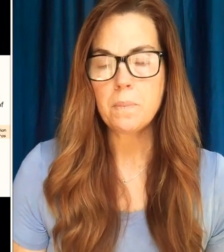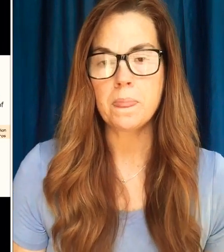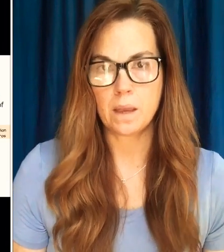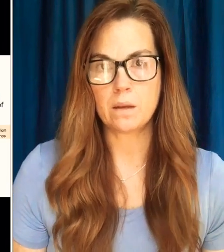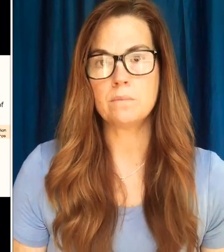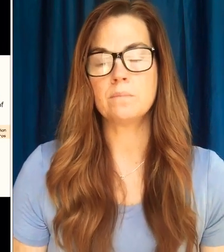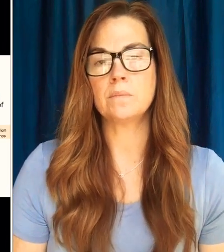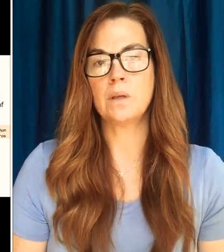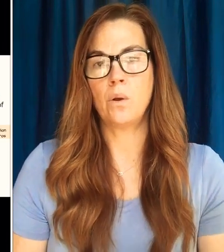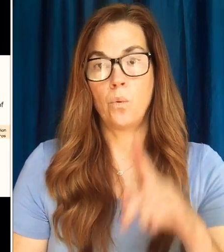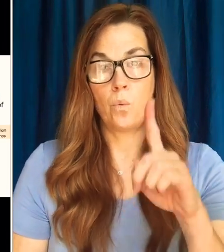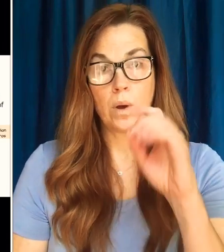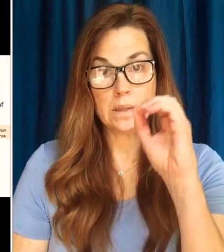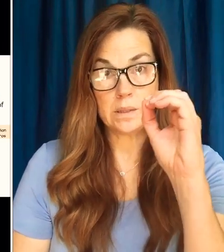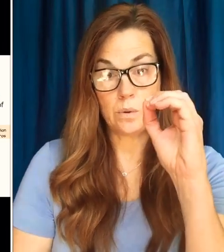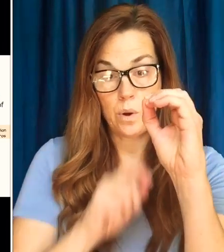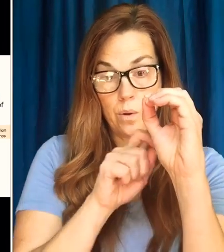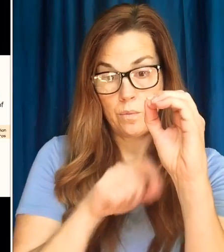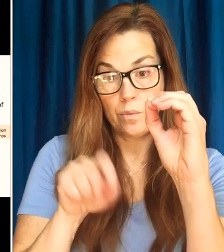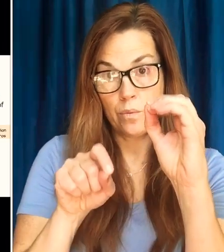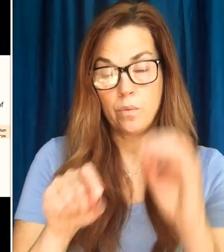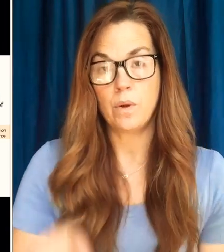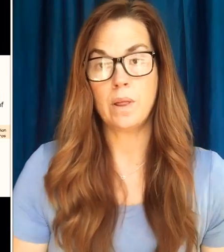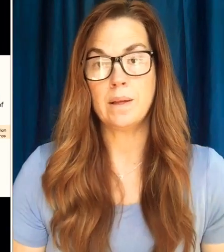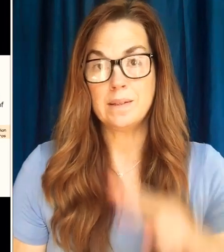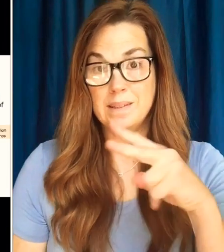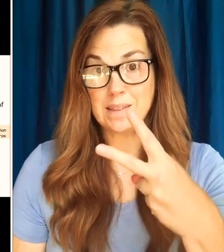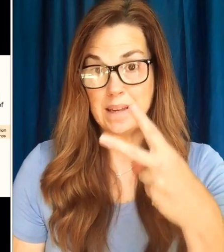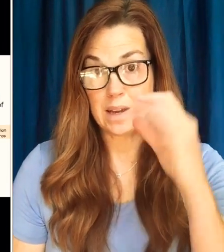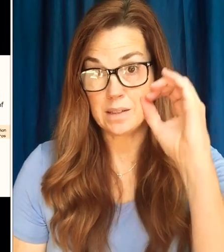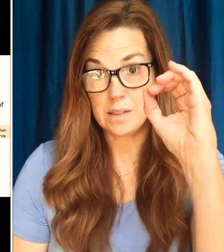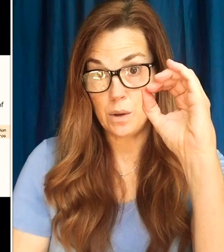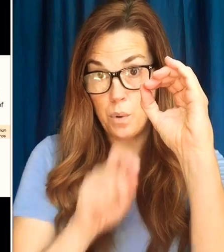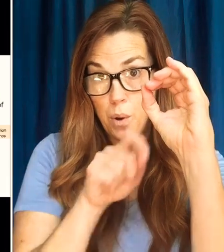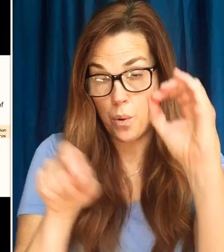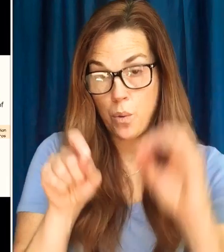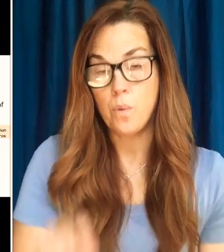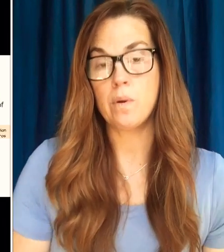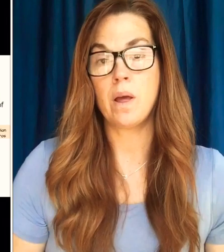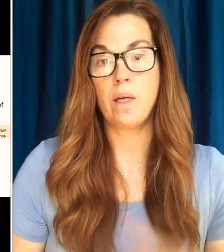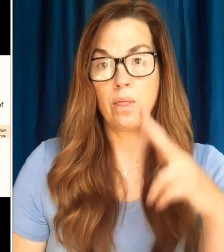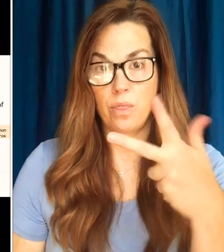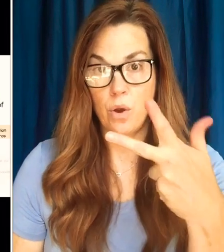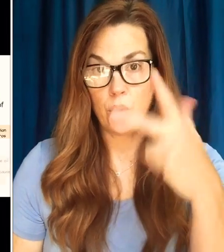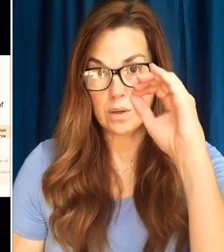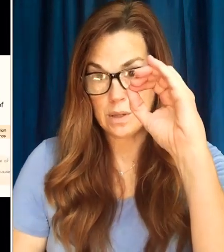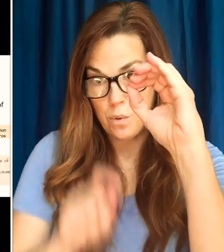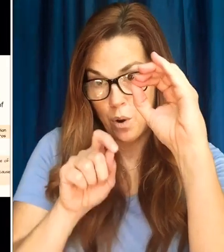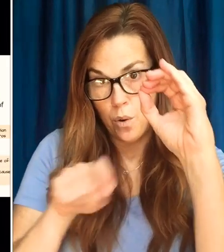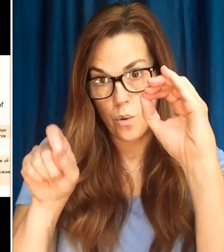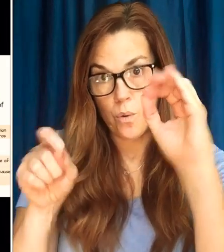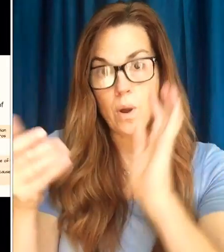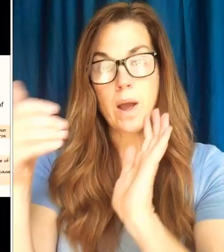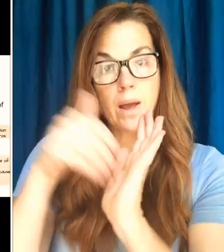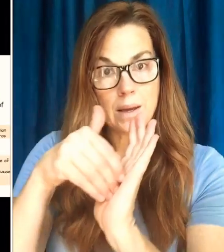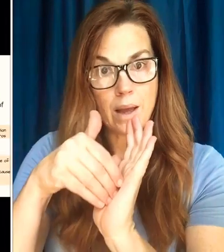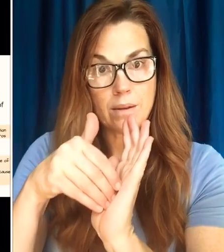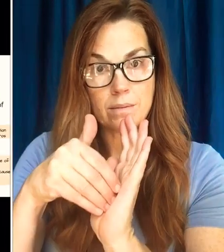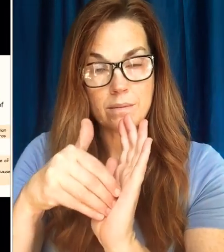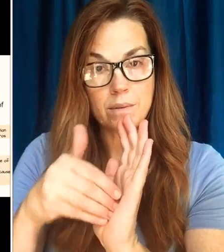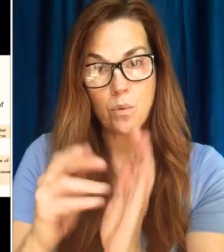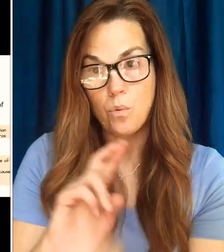The second 0, move to the right again. The third 0, move to the right again. I was moving right because